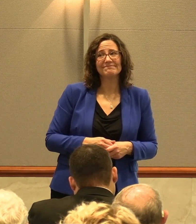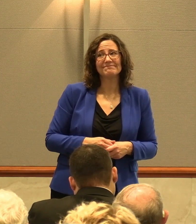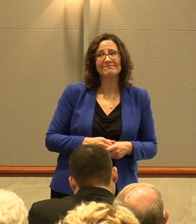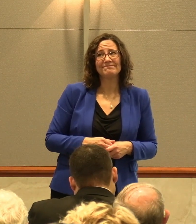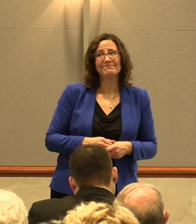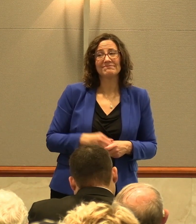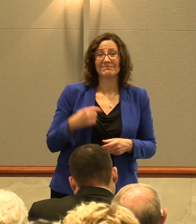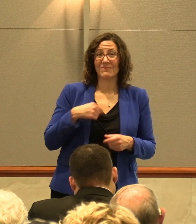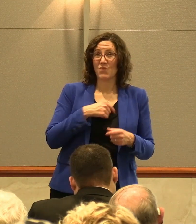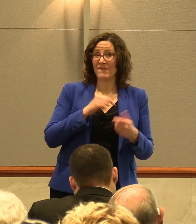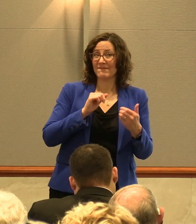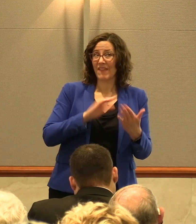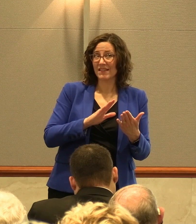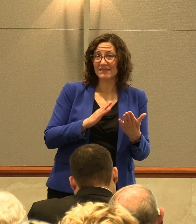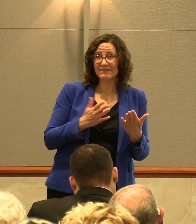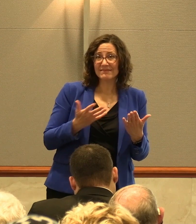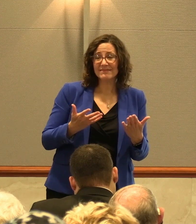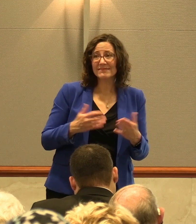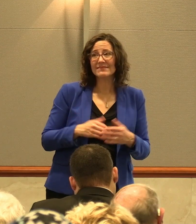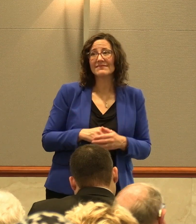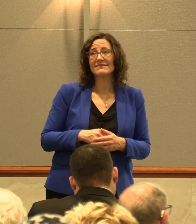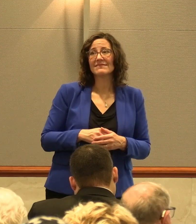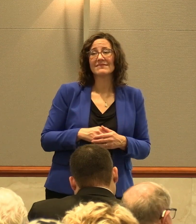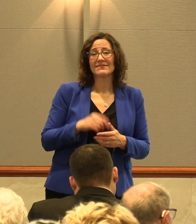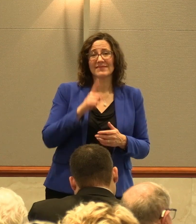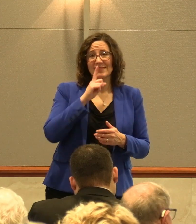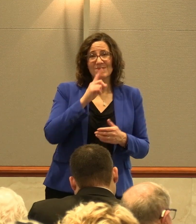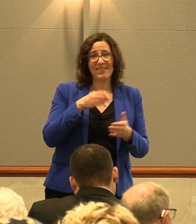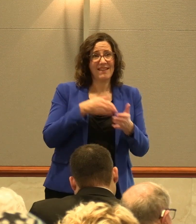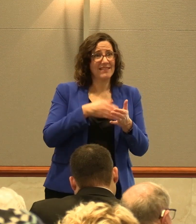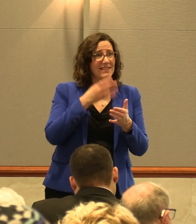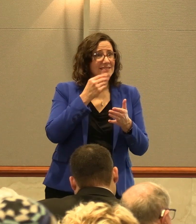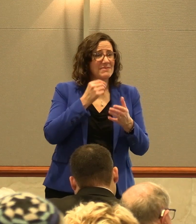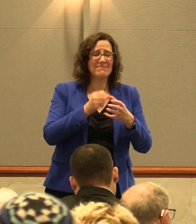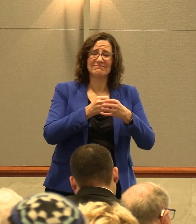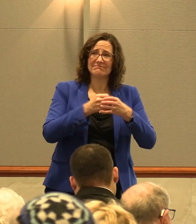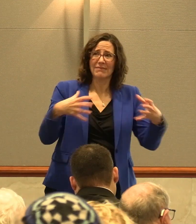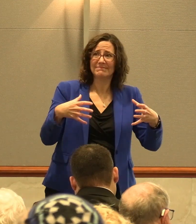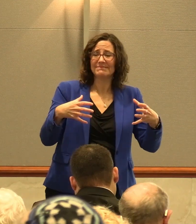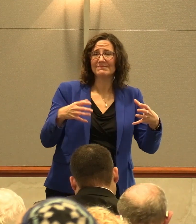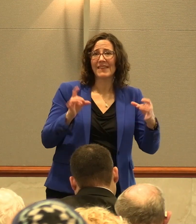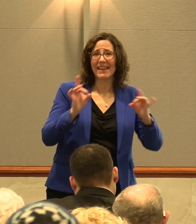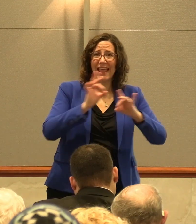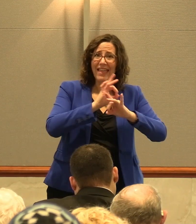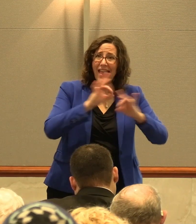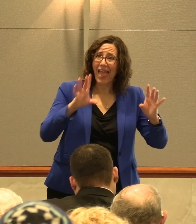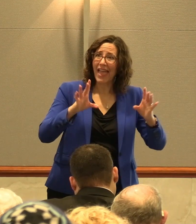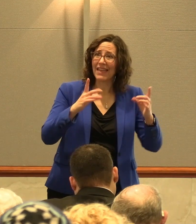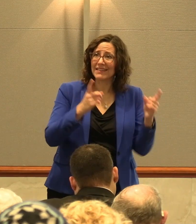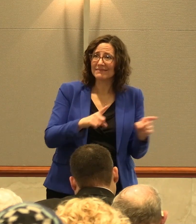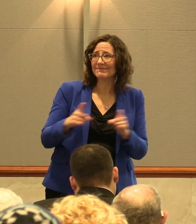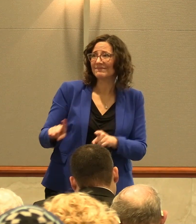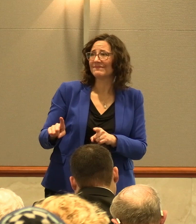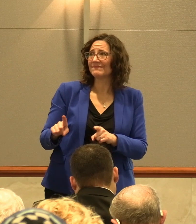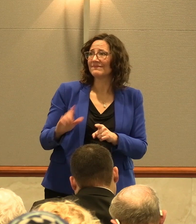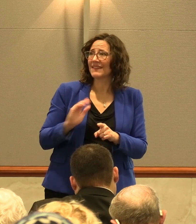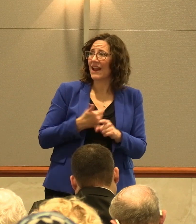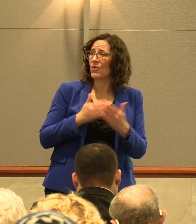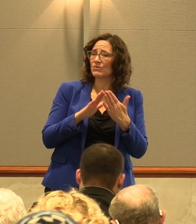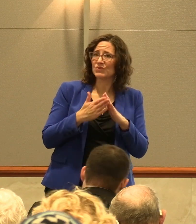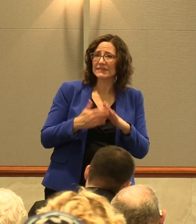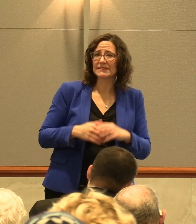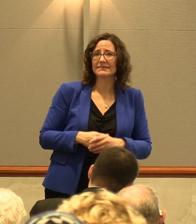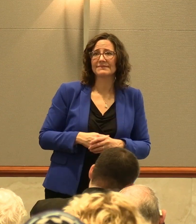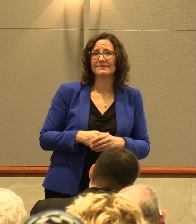What we're facing, we are facing an explosion of anti-Semitic and other hate-based incidences in our community. We're